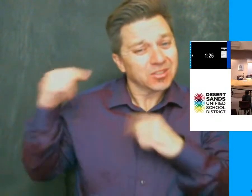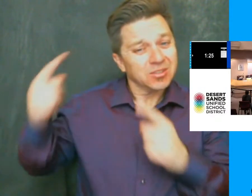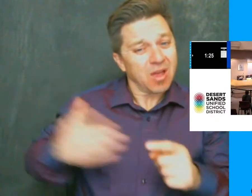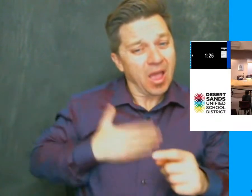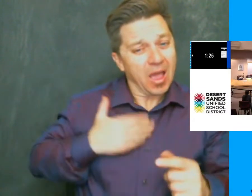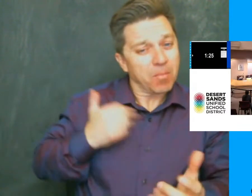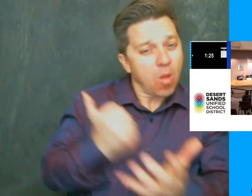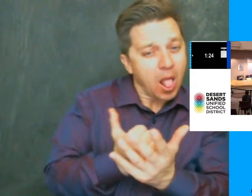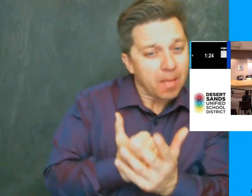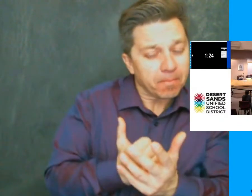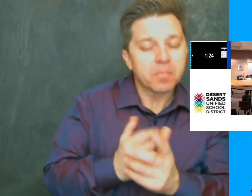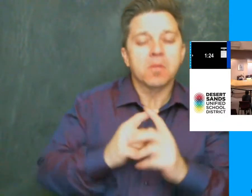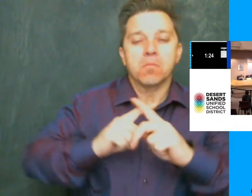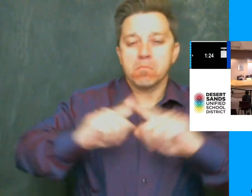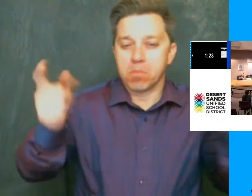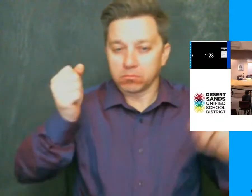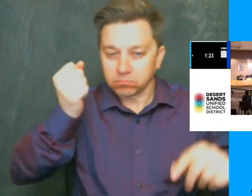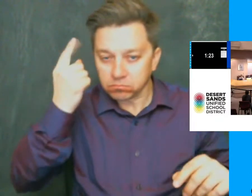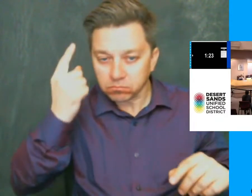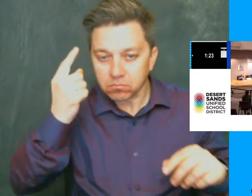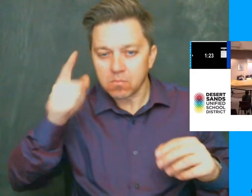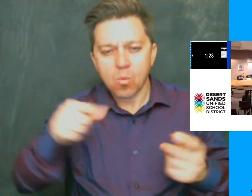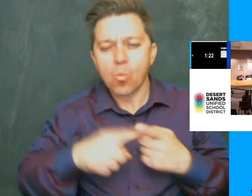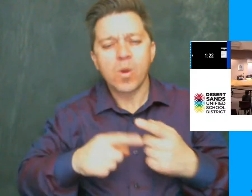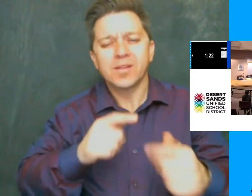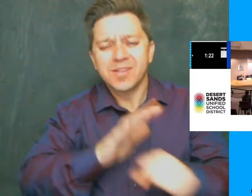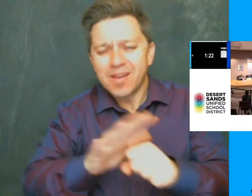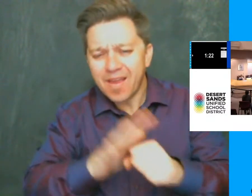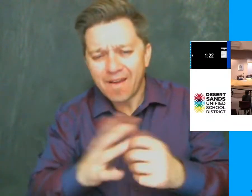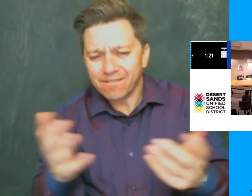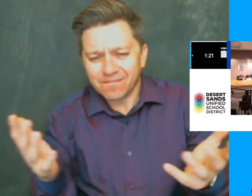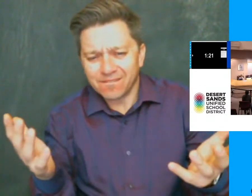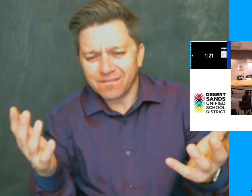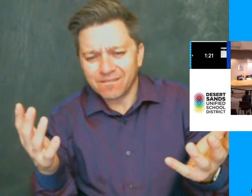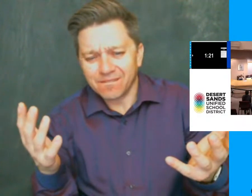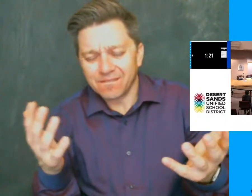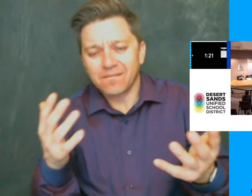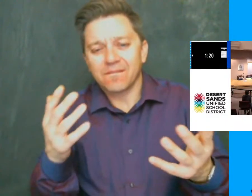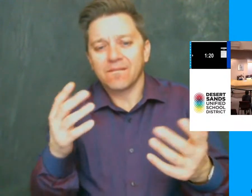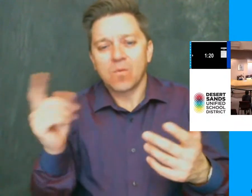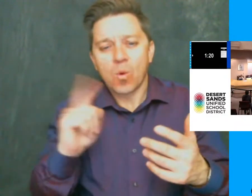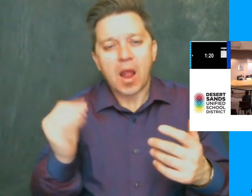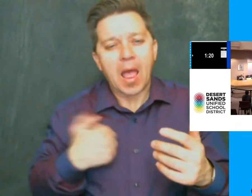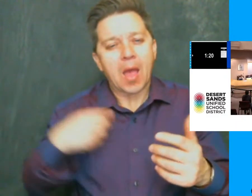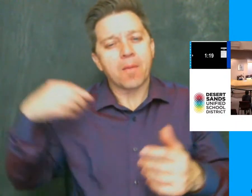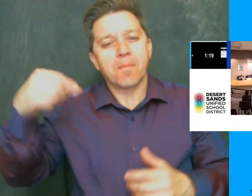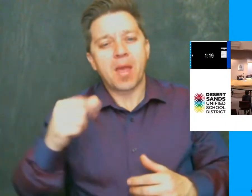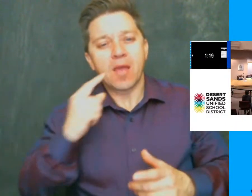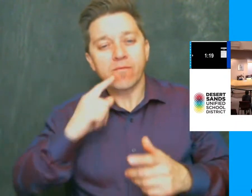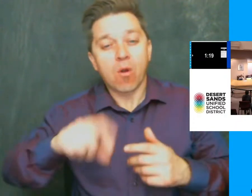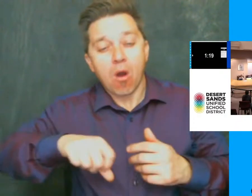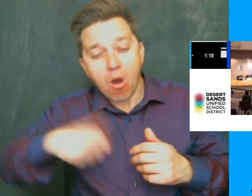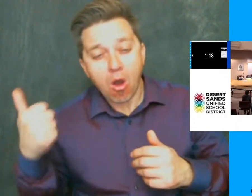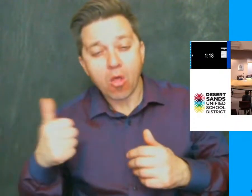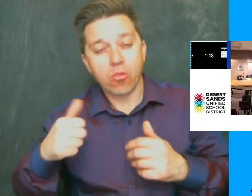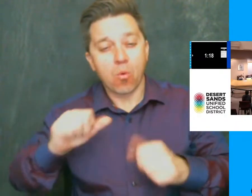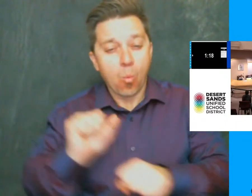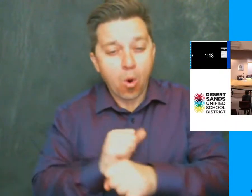help. However, when is enough? Where is our compensation for all the additional work we